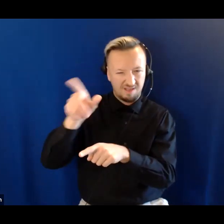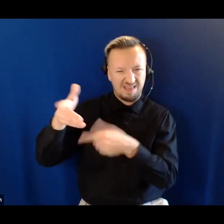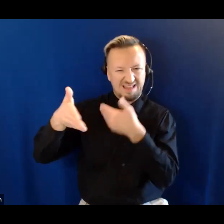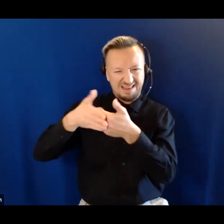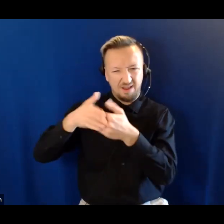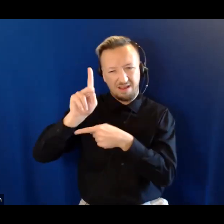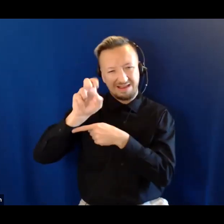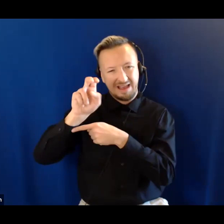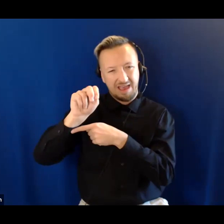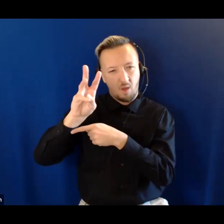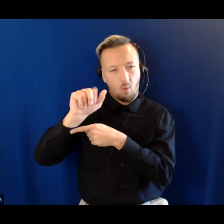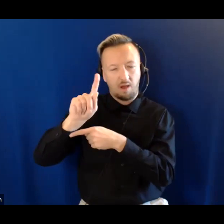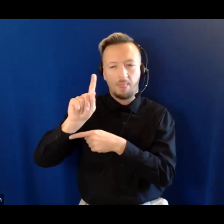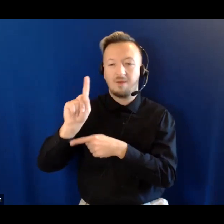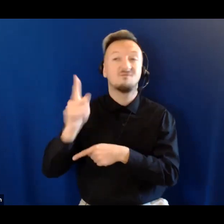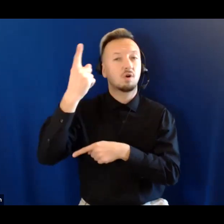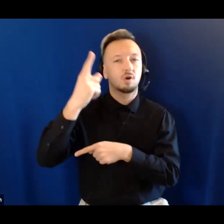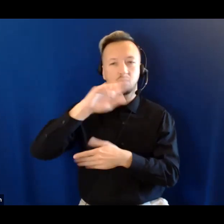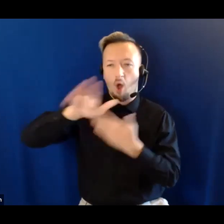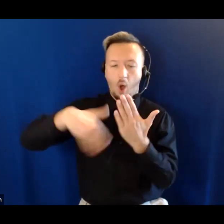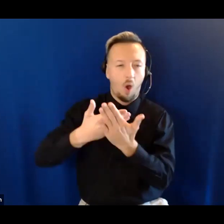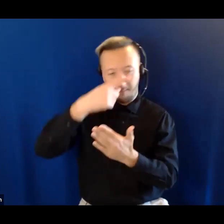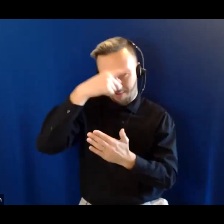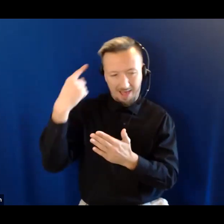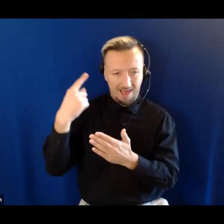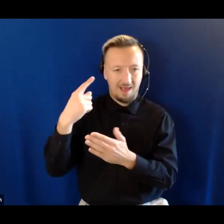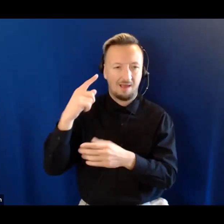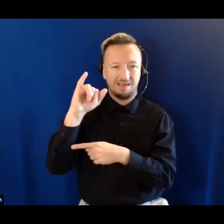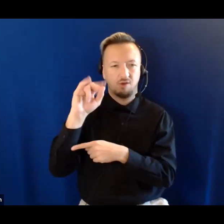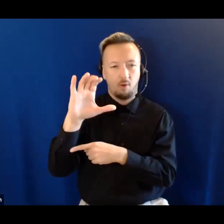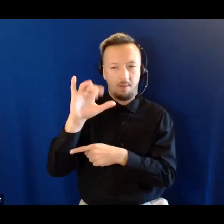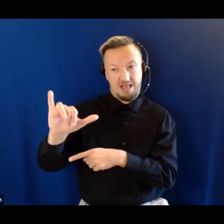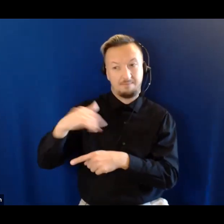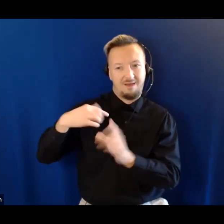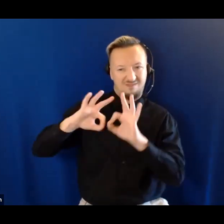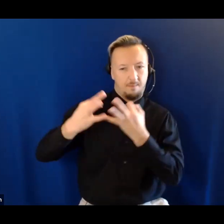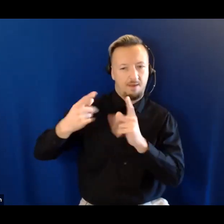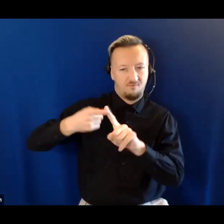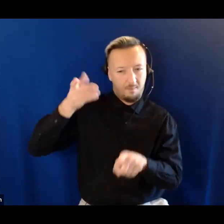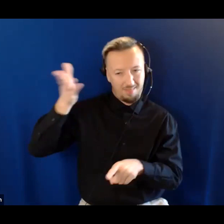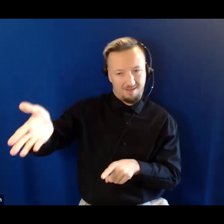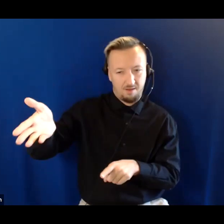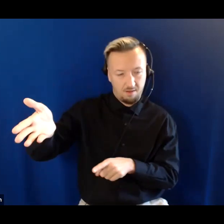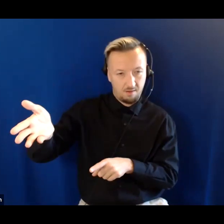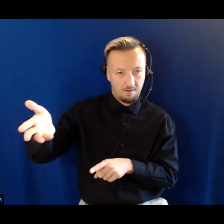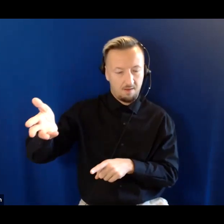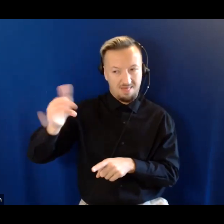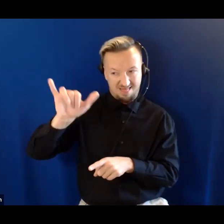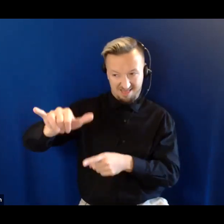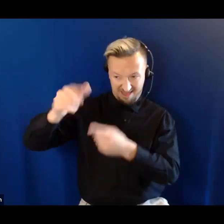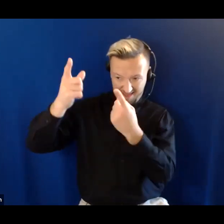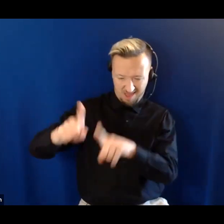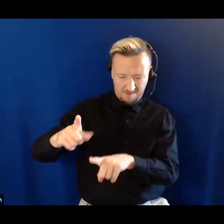all-Black town in Missouri, incorporated, where my family is from. So it felt like something that was